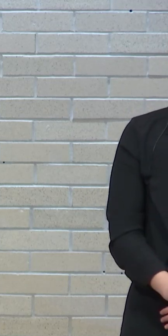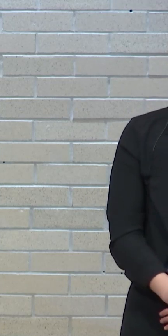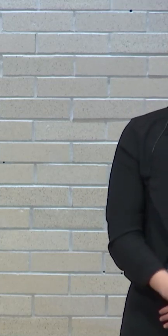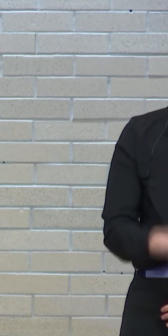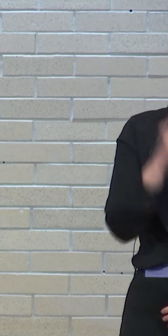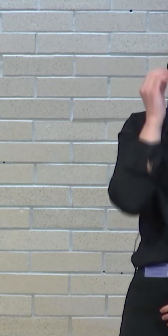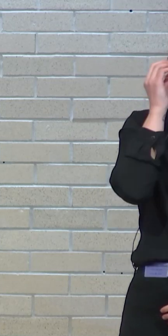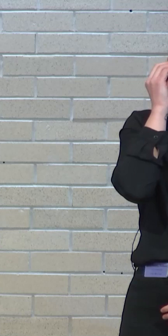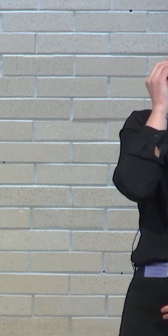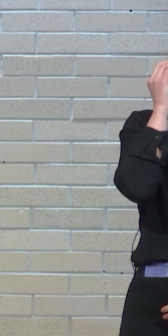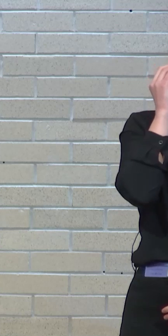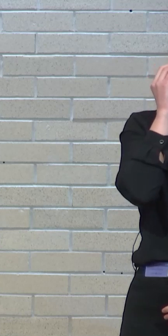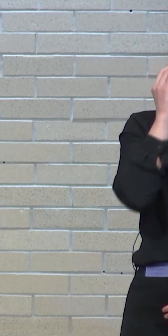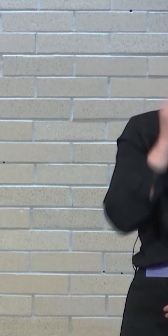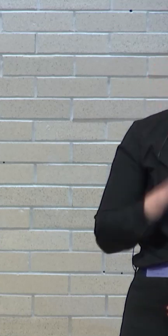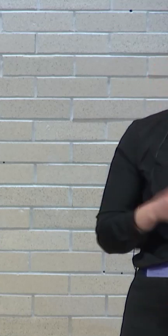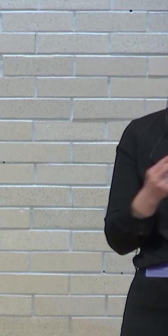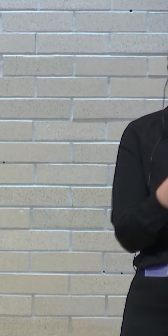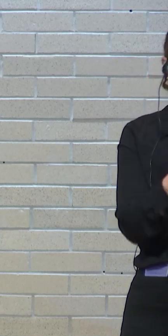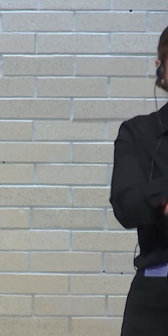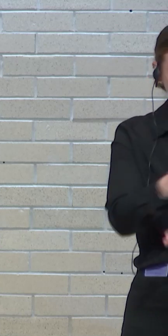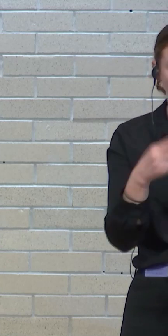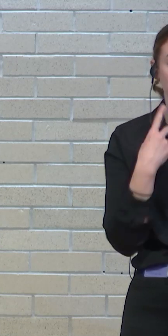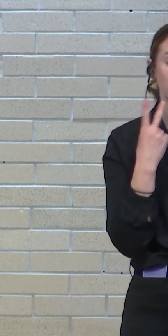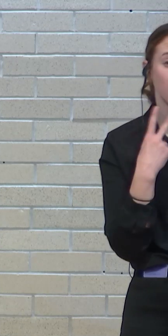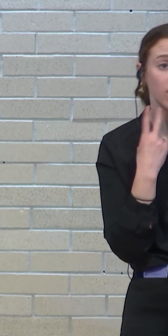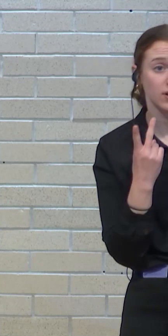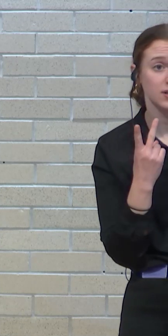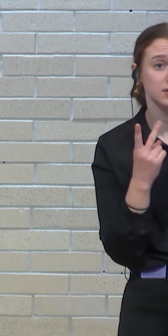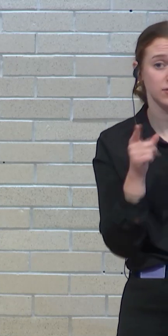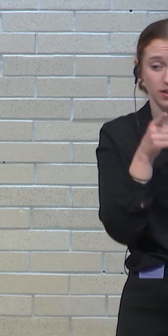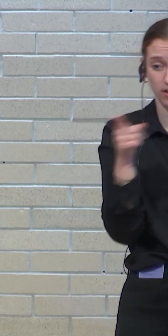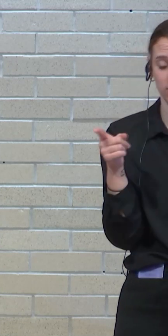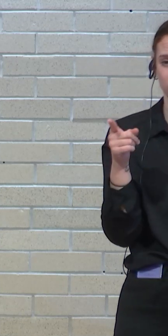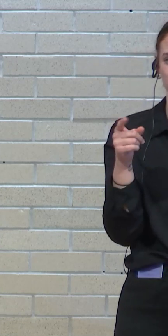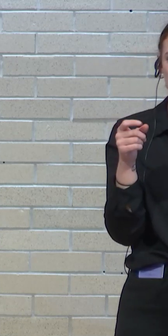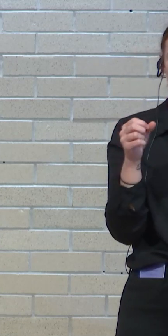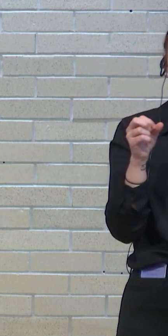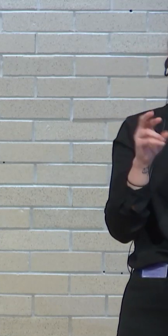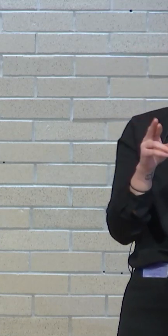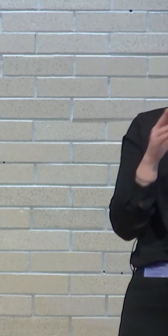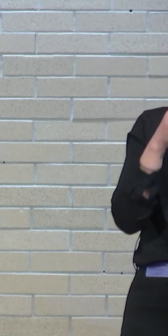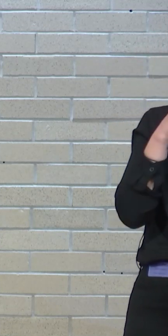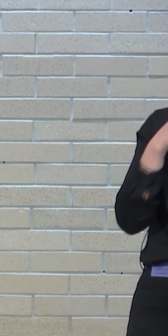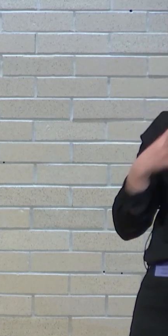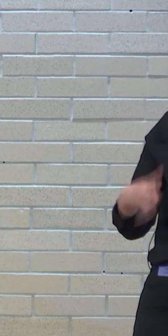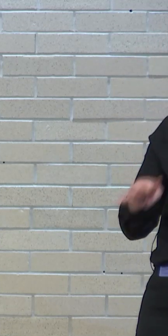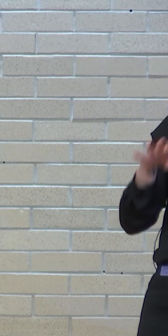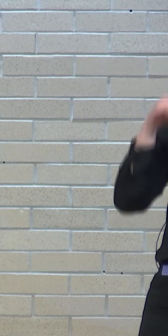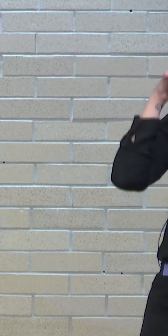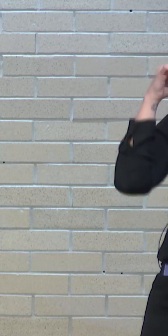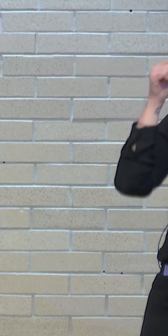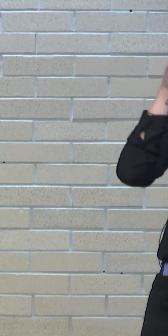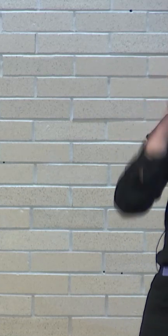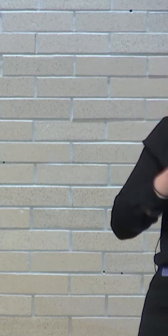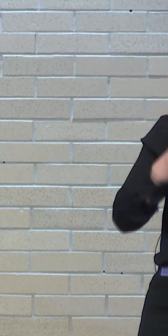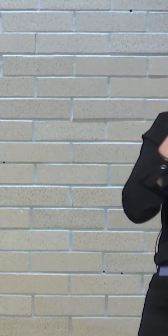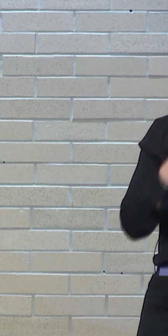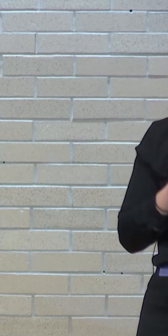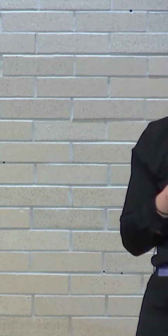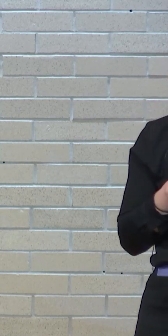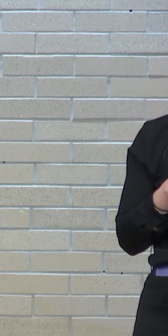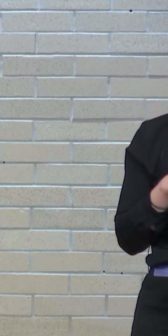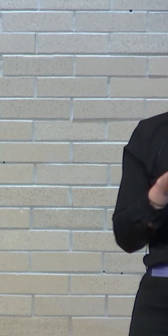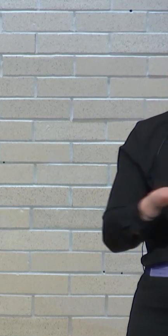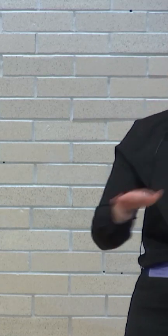So, will you use your voice for them or continue ignoring the millions of Black men, children, and women who are facing a silent genocide? So